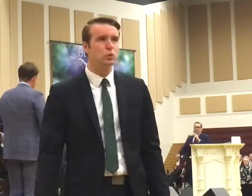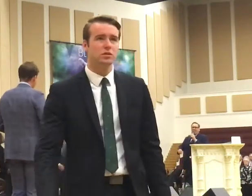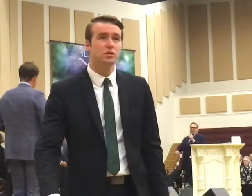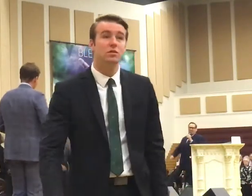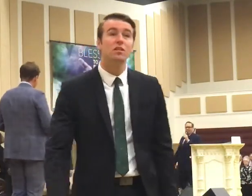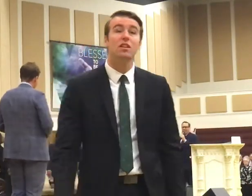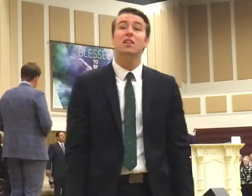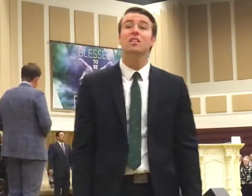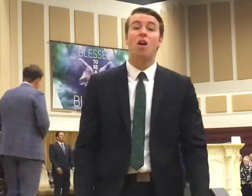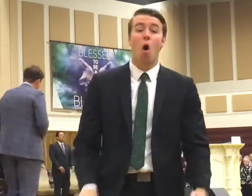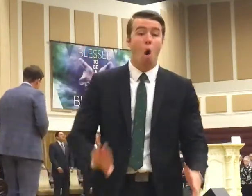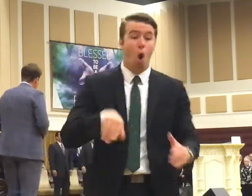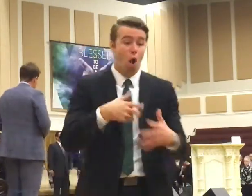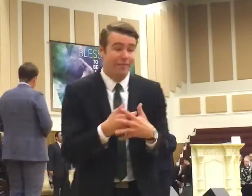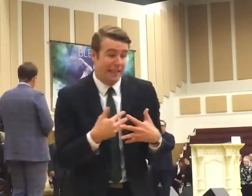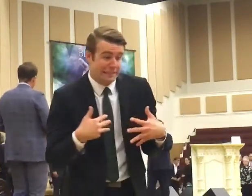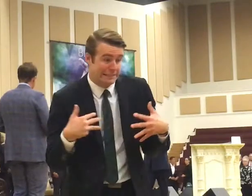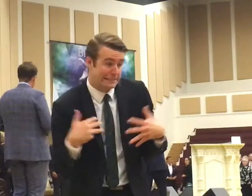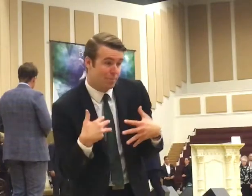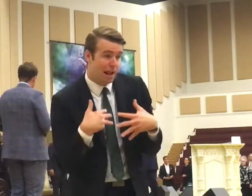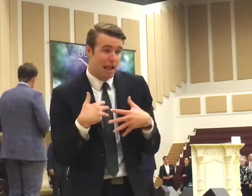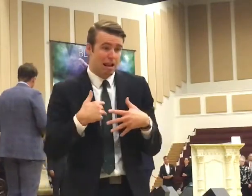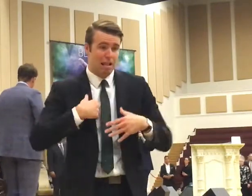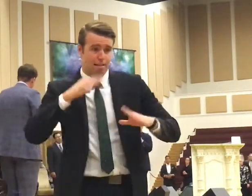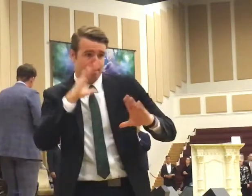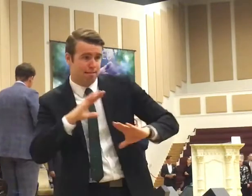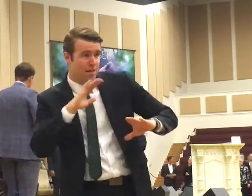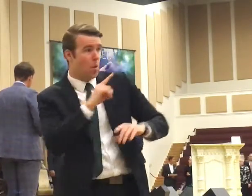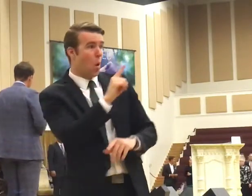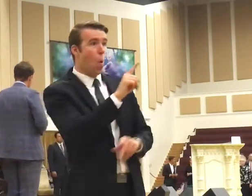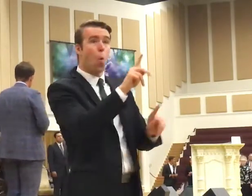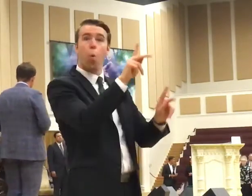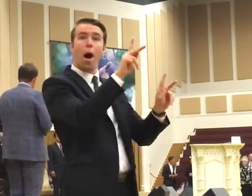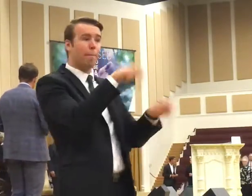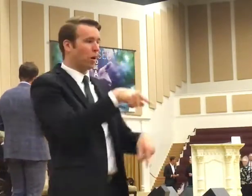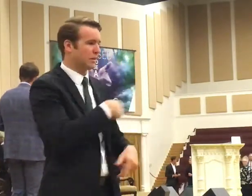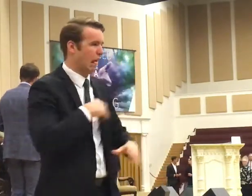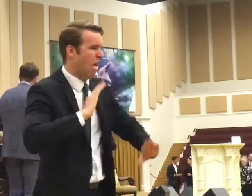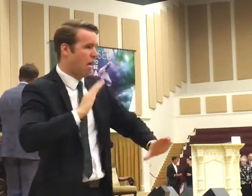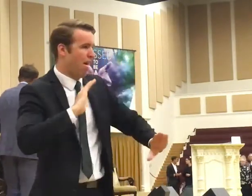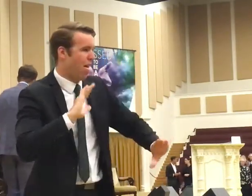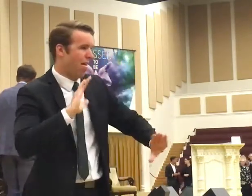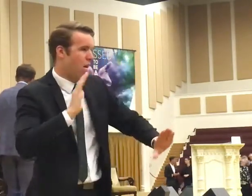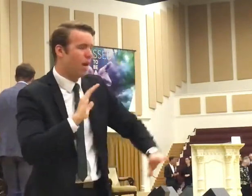That aren't intimidated about one cotton picking thing.